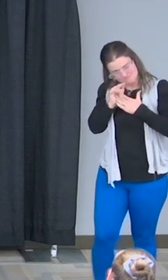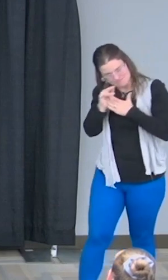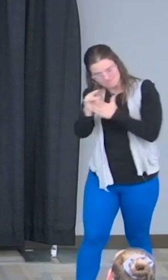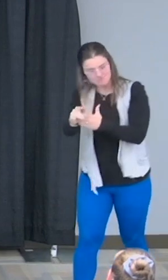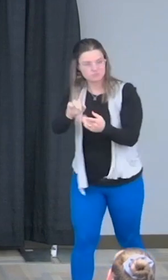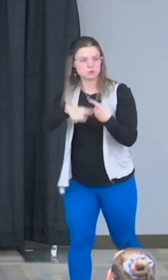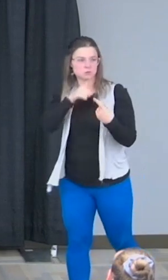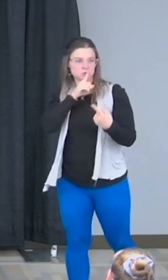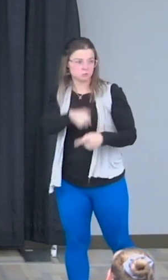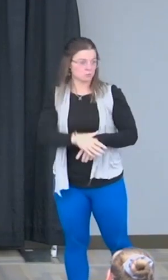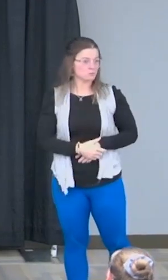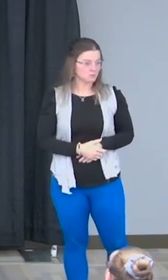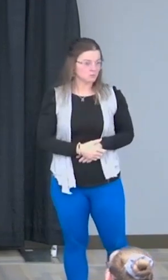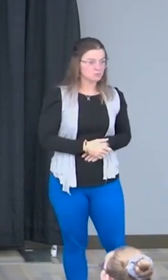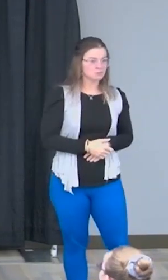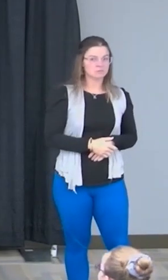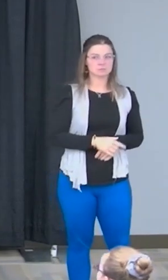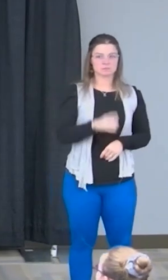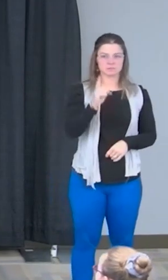Thank you.